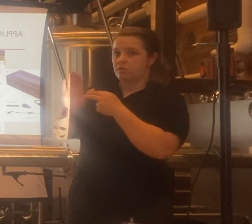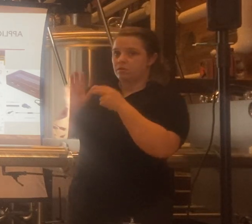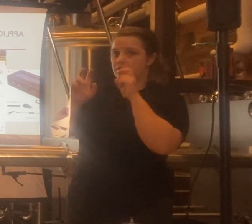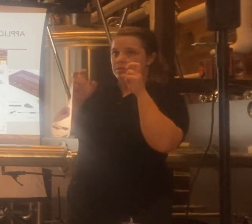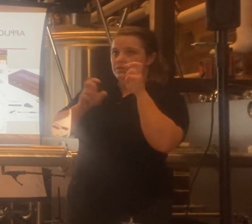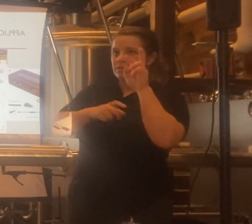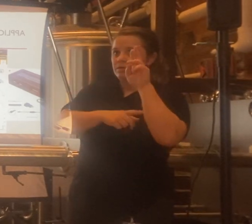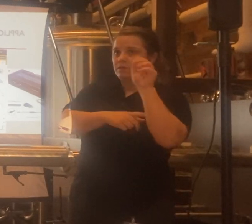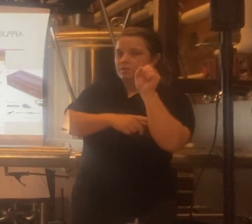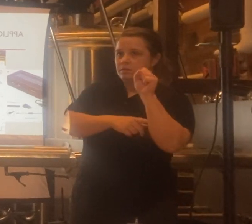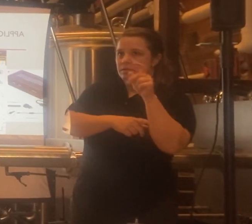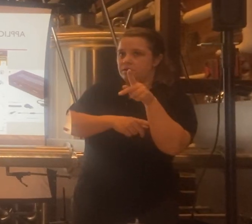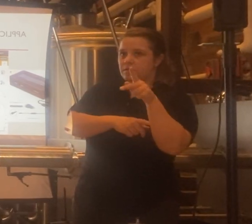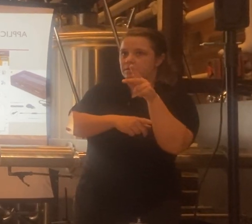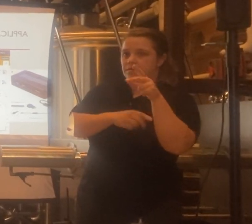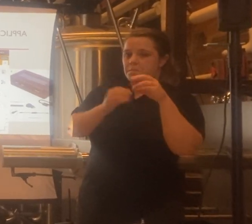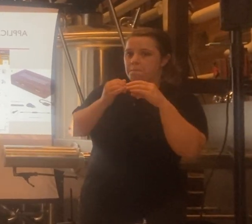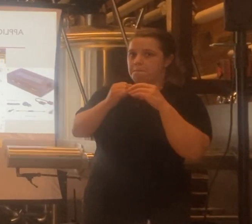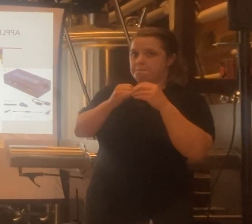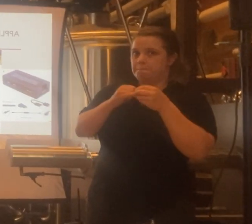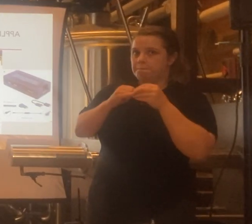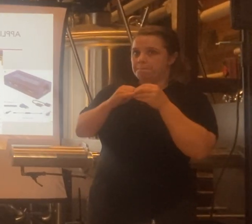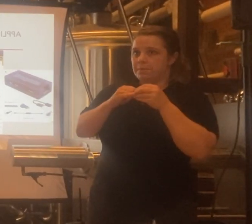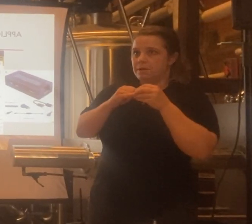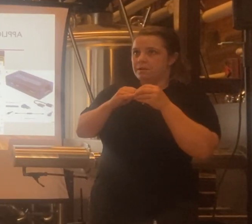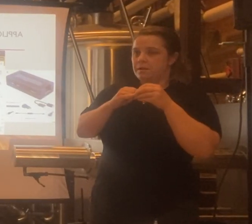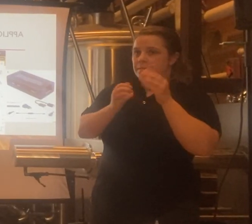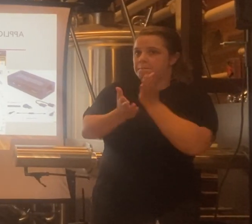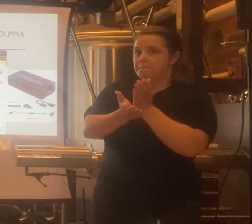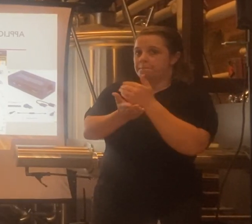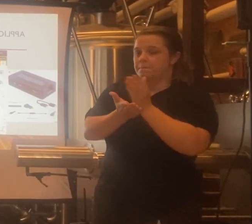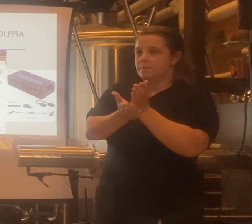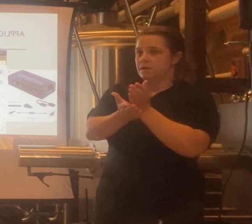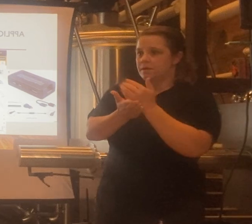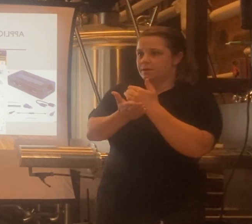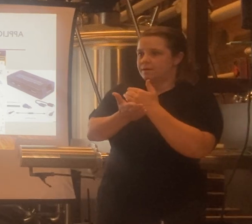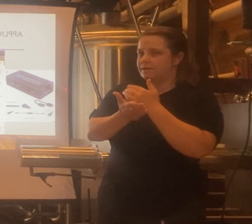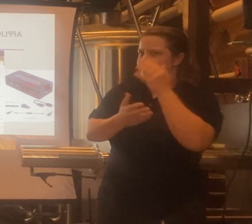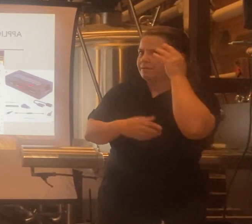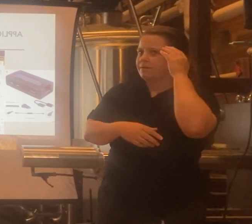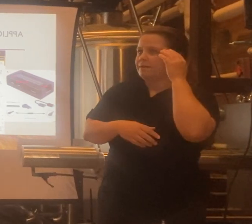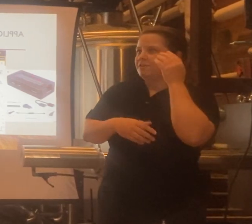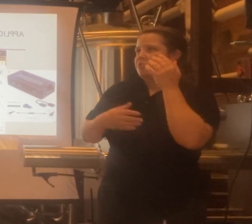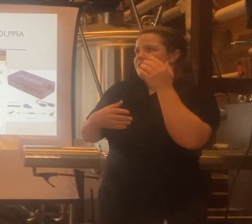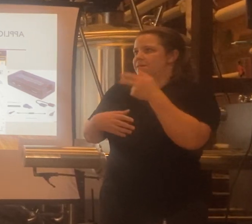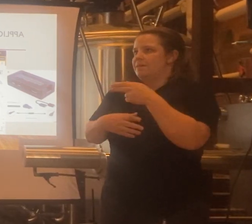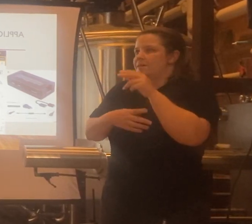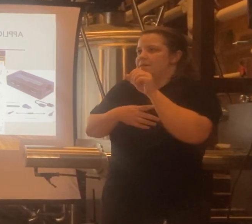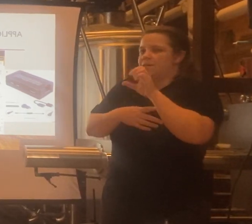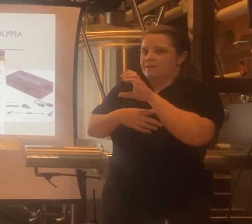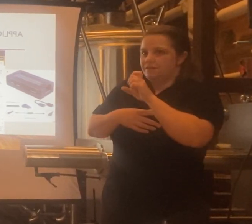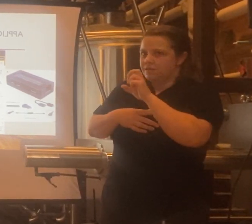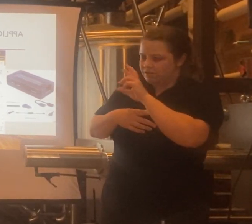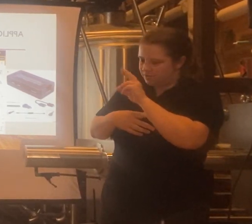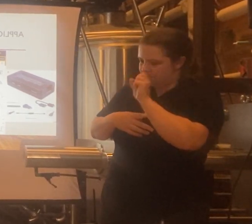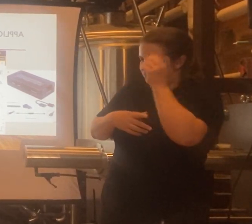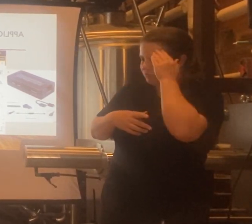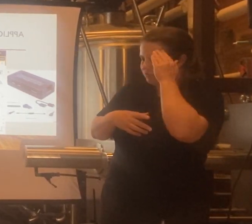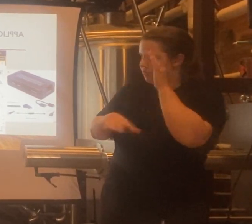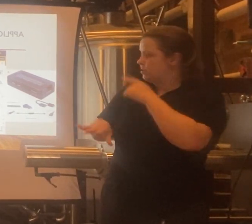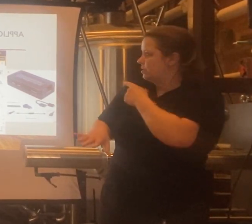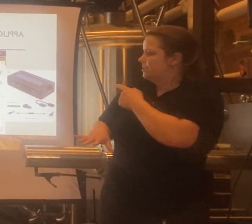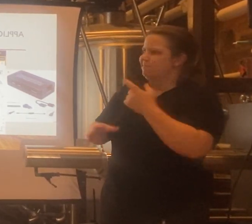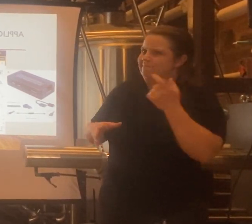Raspberry Pi is known in the hacking industry pretty heavily. These are just little tiny single-purpose kind of mini